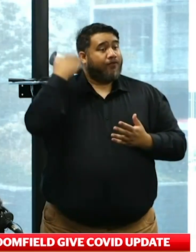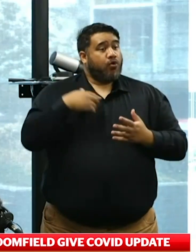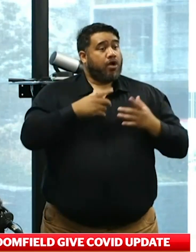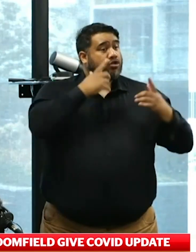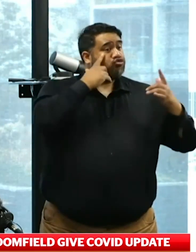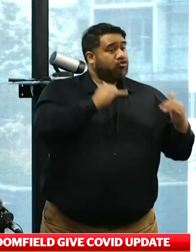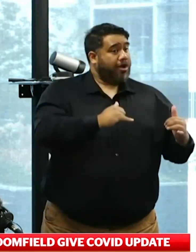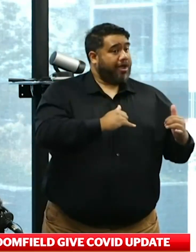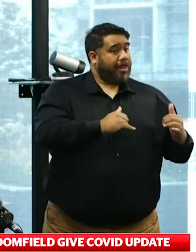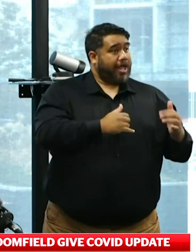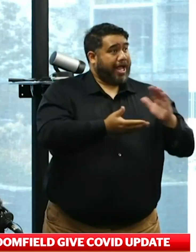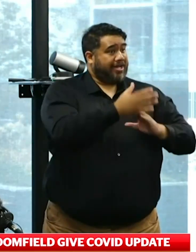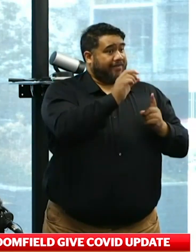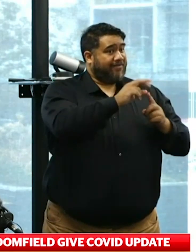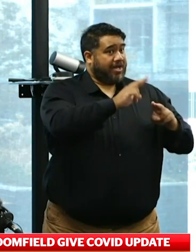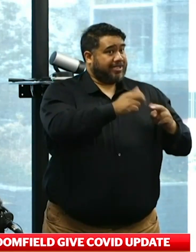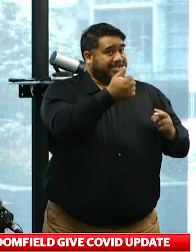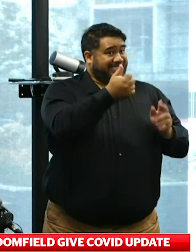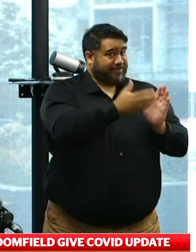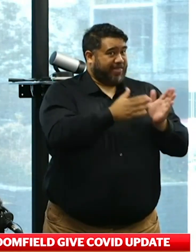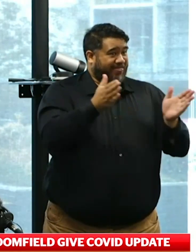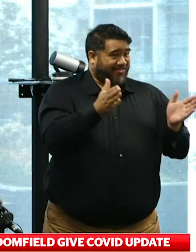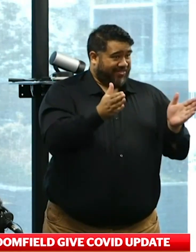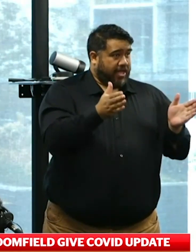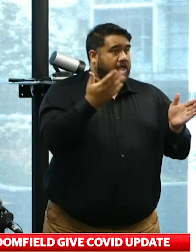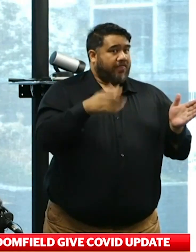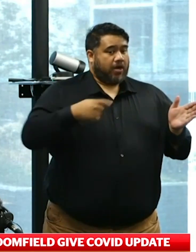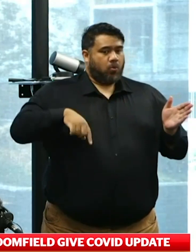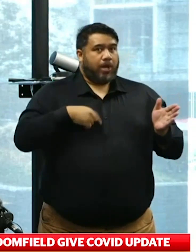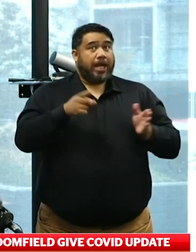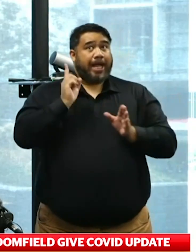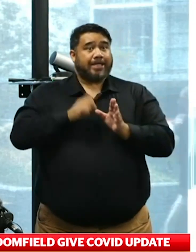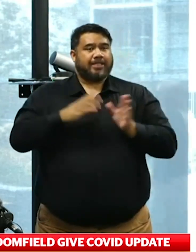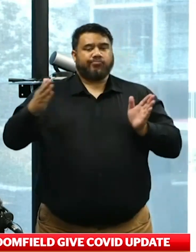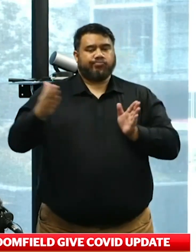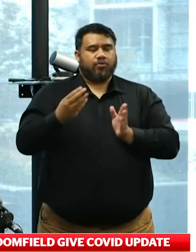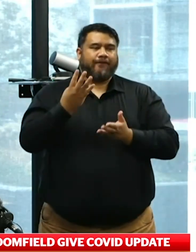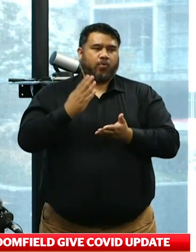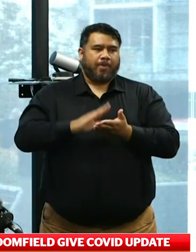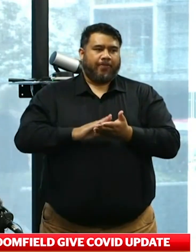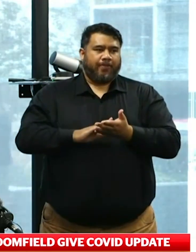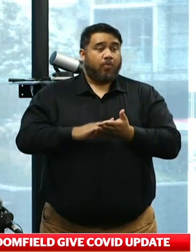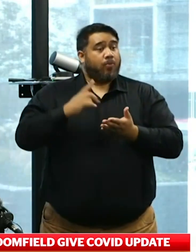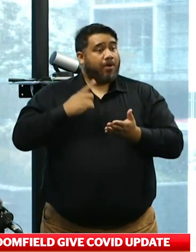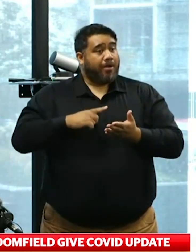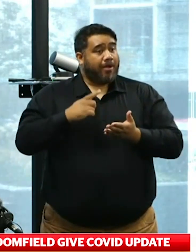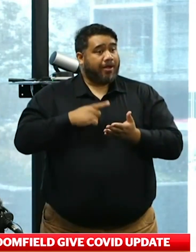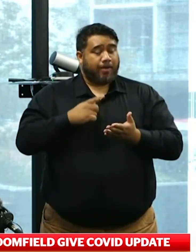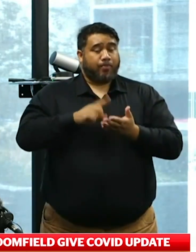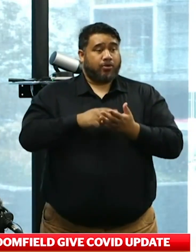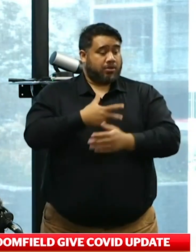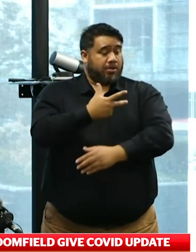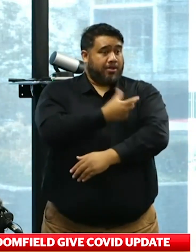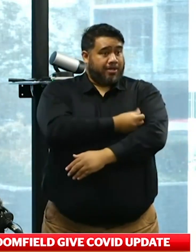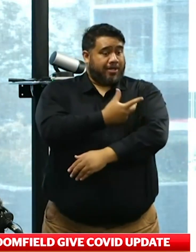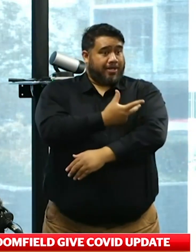trials was 6 months. We moved last year to bring that down to 4 months. The reason for that, as you know, is that the antibody levels tend